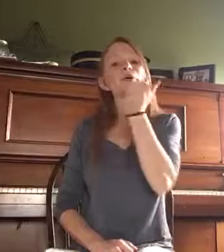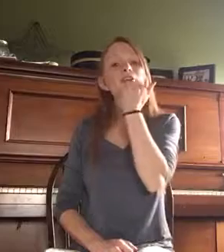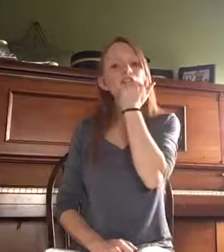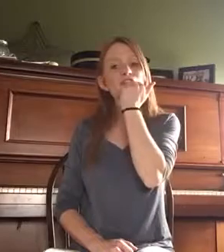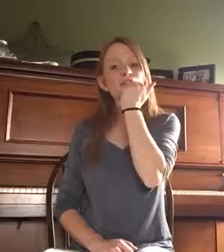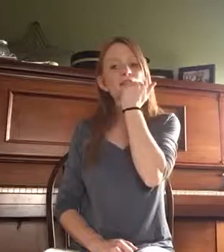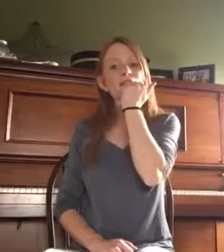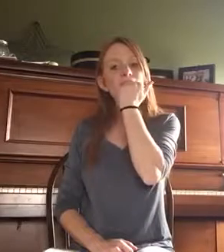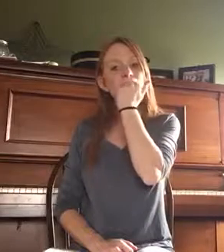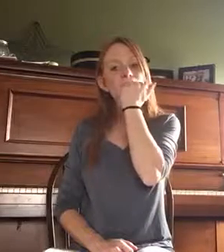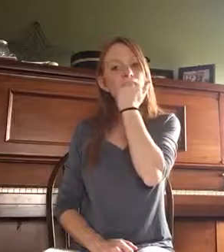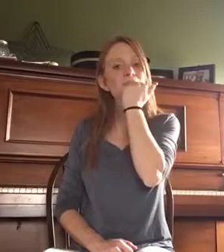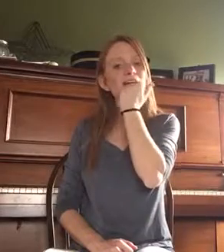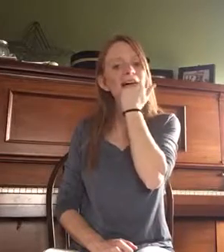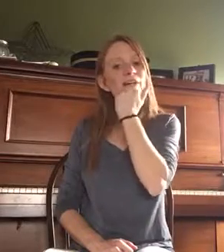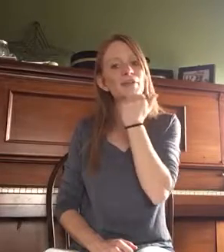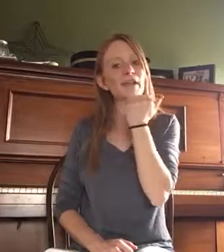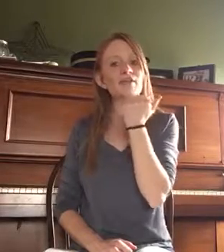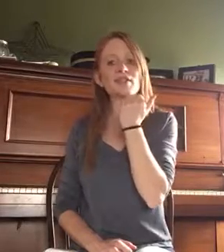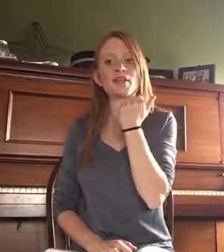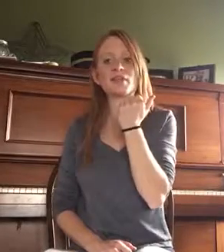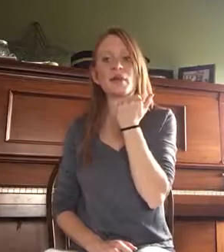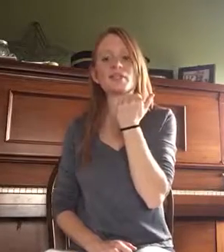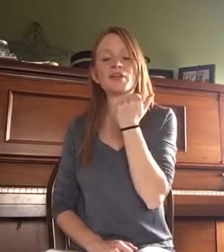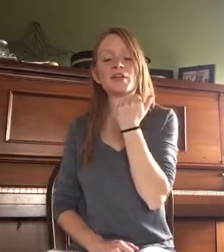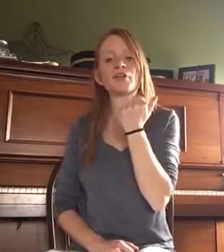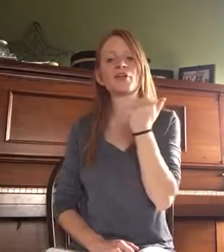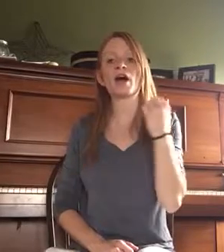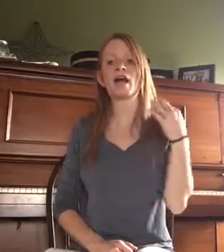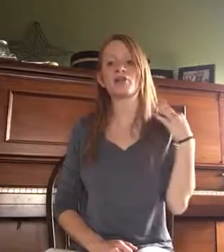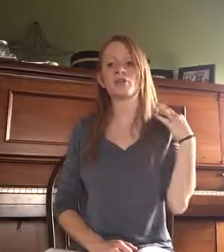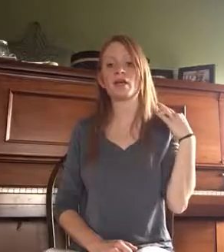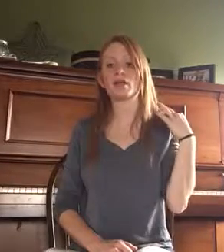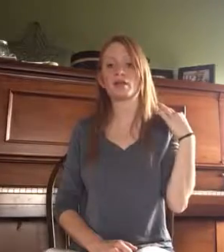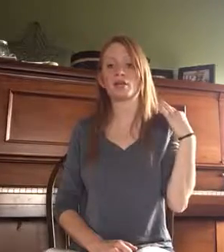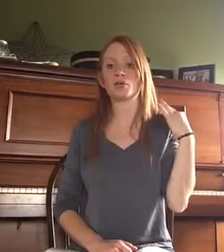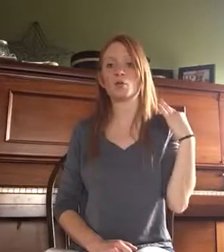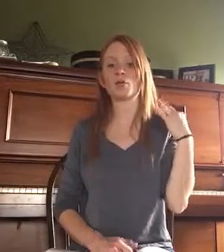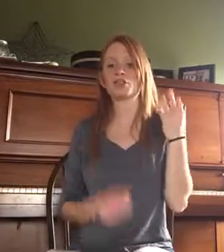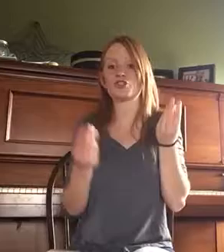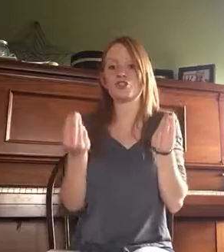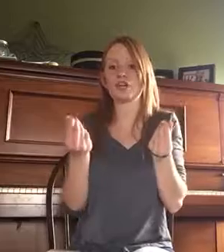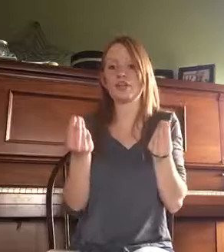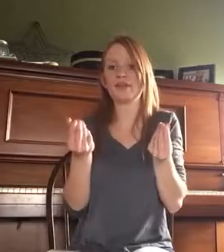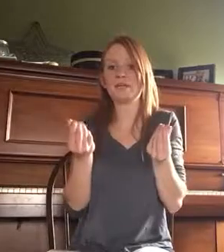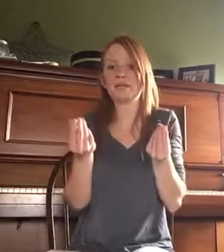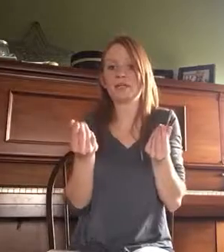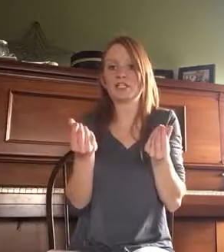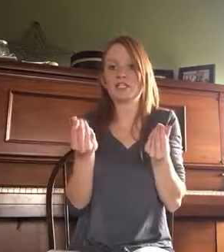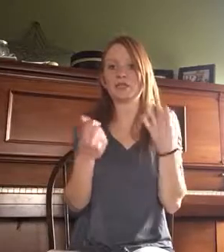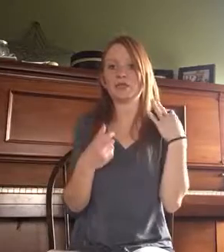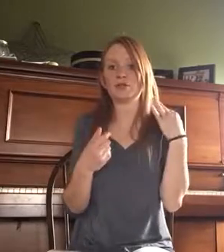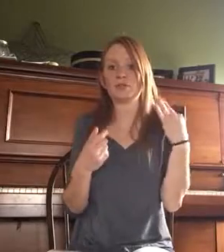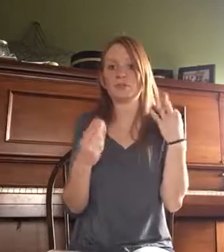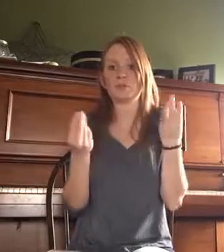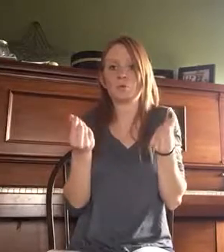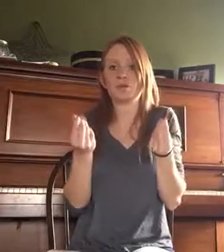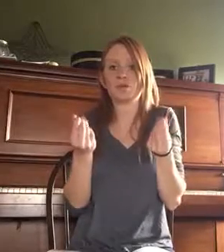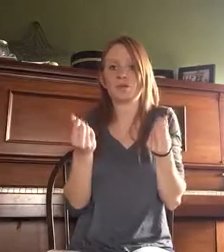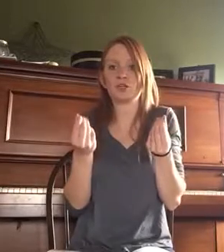Fabric, they show this. I don't think I've seen that around here either. I do like you pull on your shirt and then like material, like what your